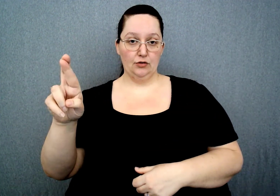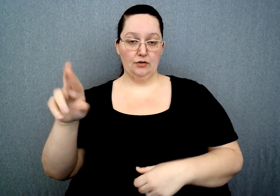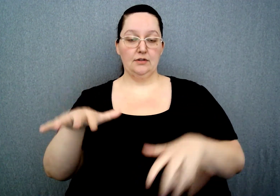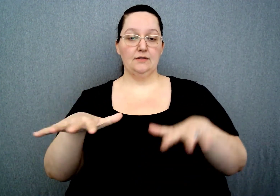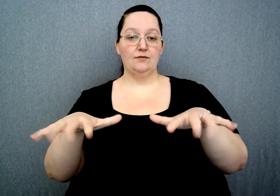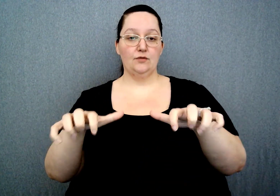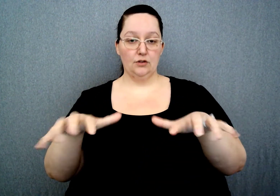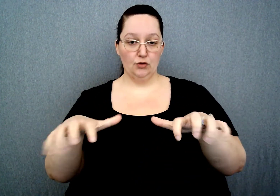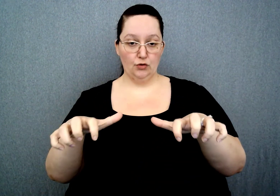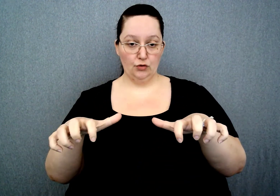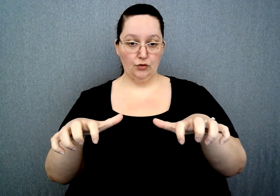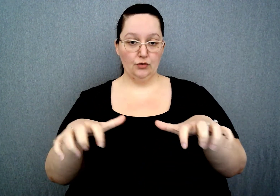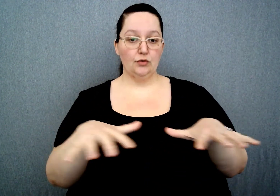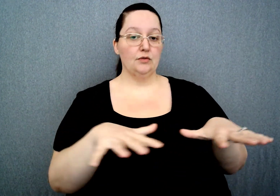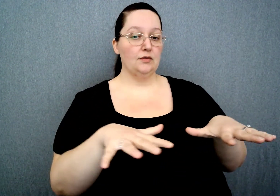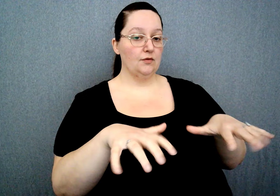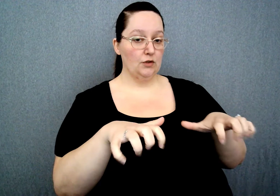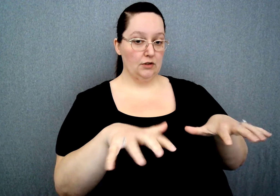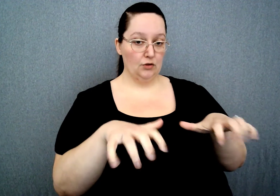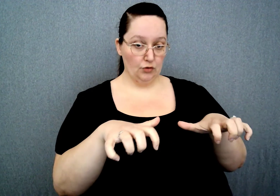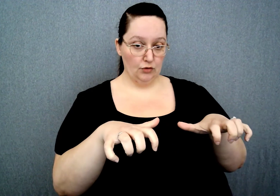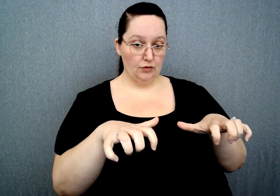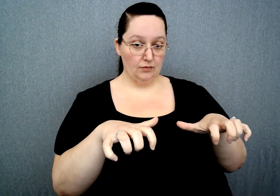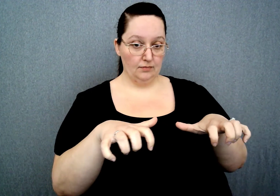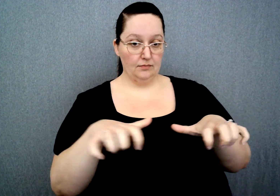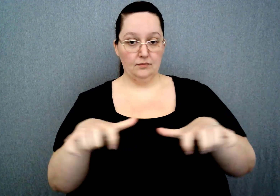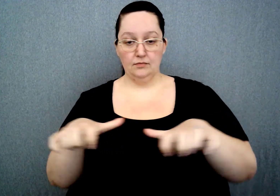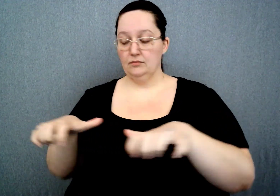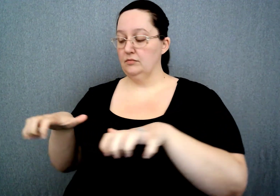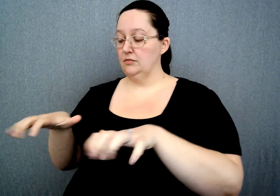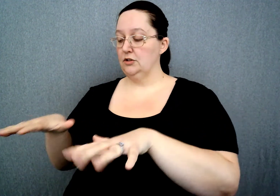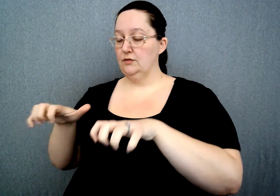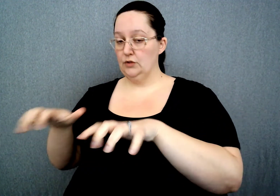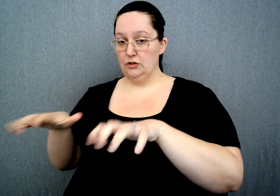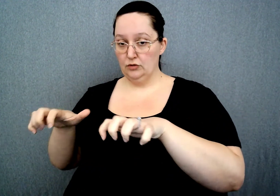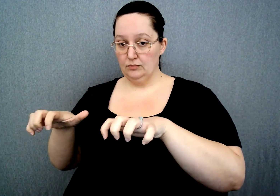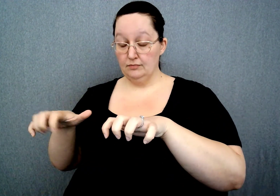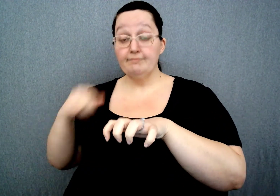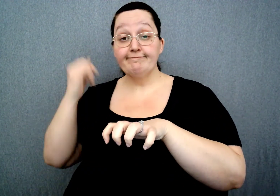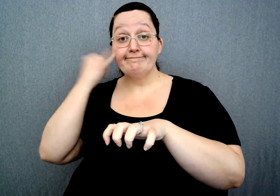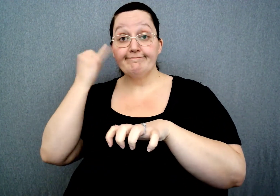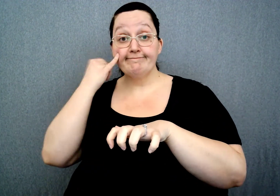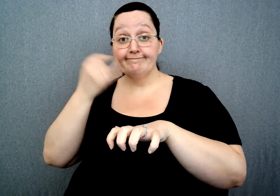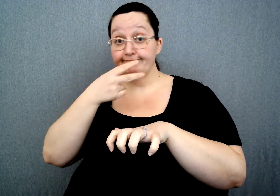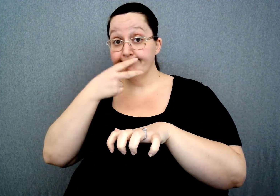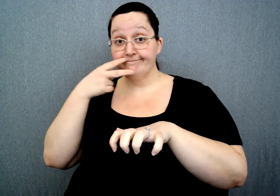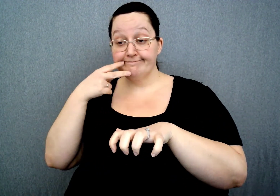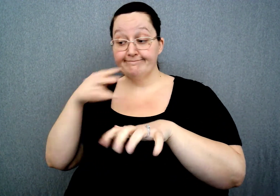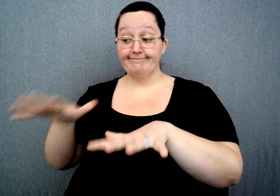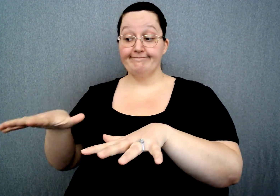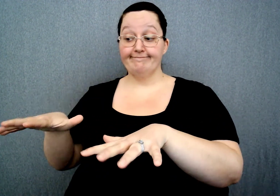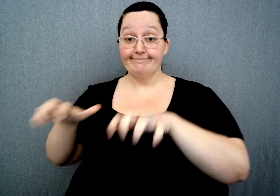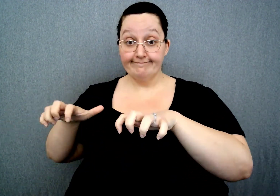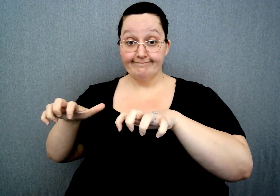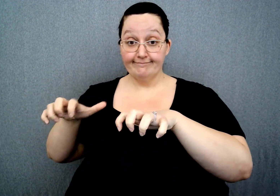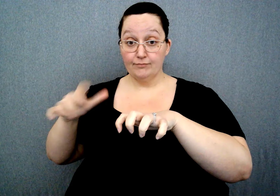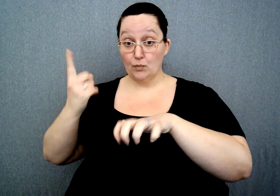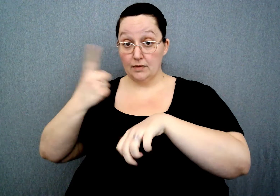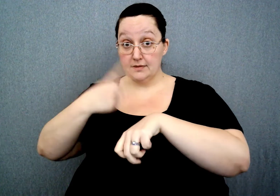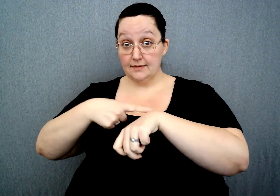The sign freezer, 2 5s, palm down, pull in to bent 5s, twice. If you only do it once,